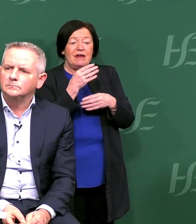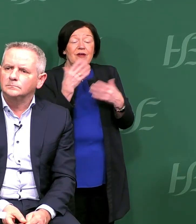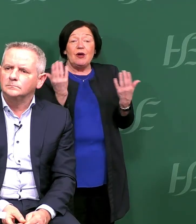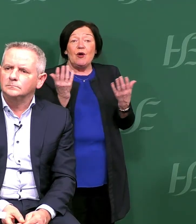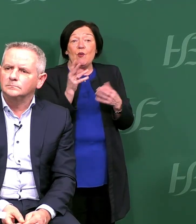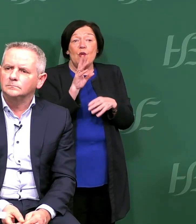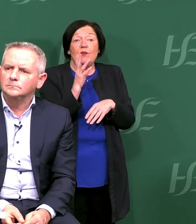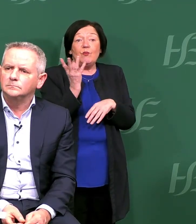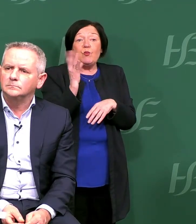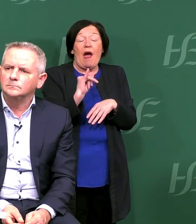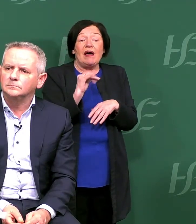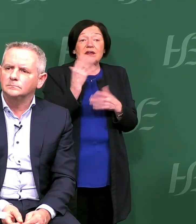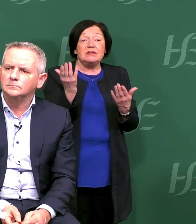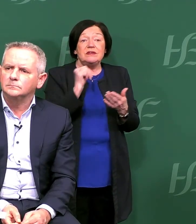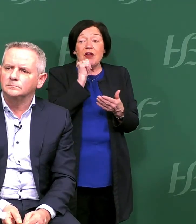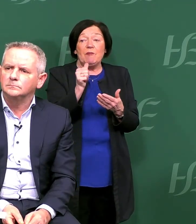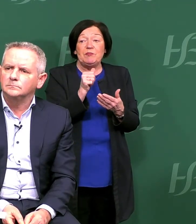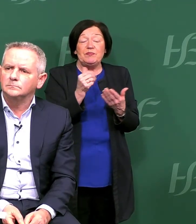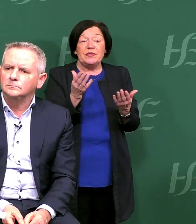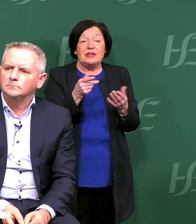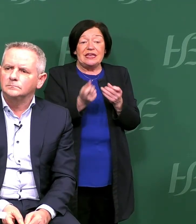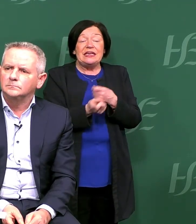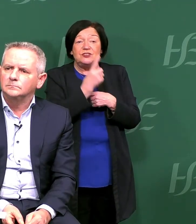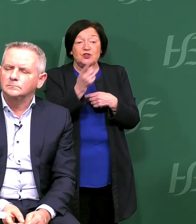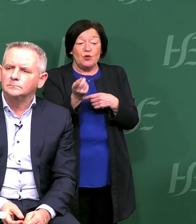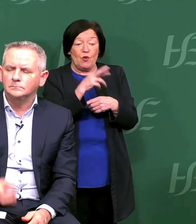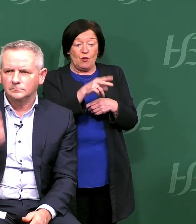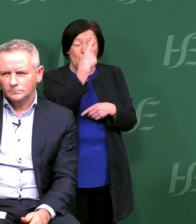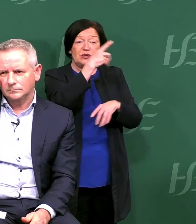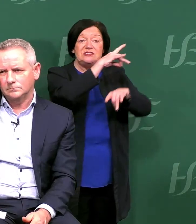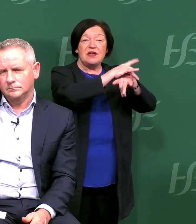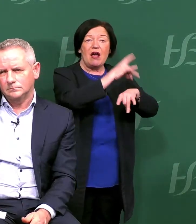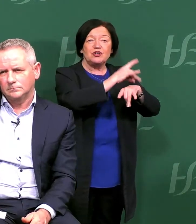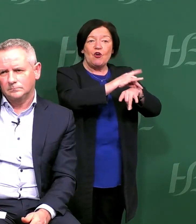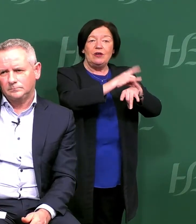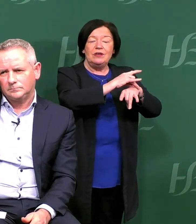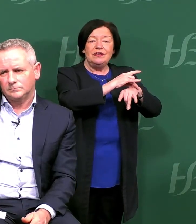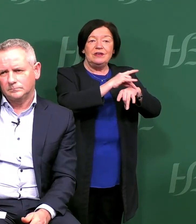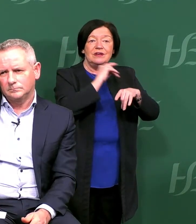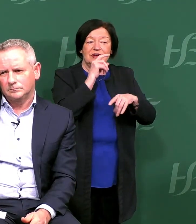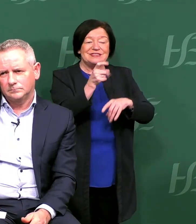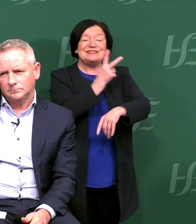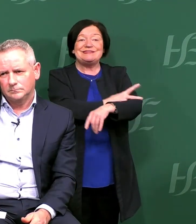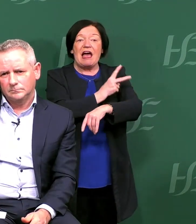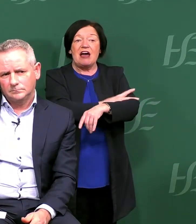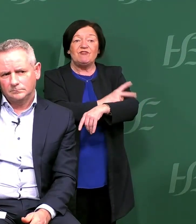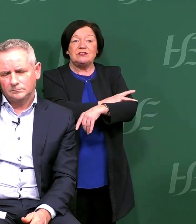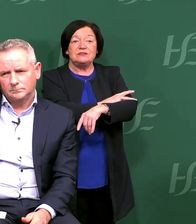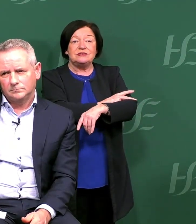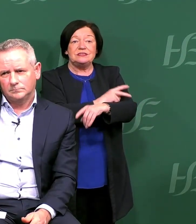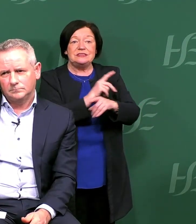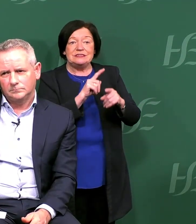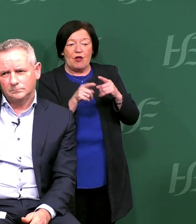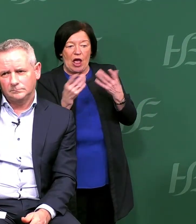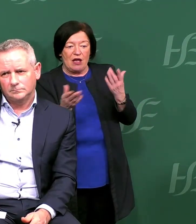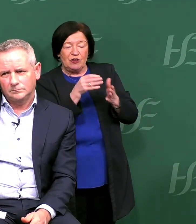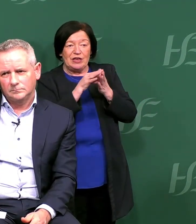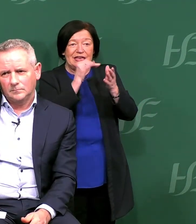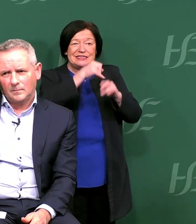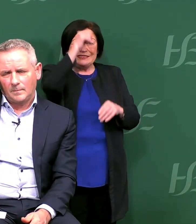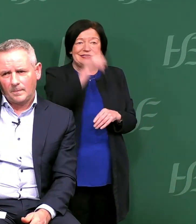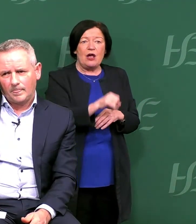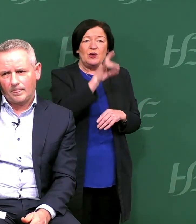part not because of issues with this one particular doctor, but because of staffing and structural issues in South